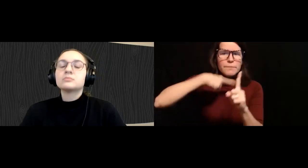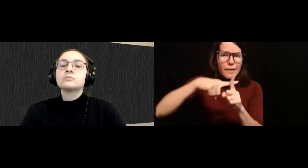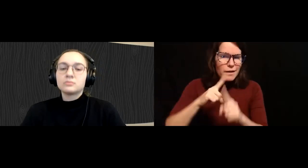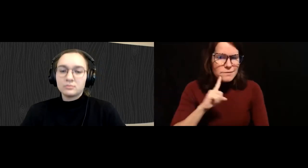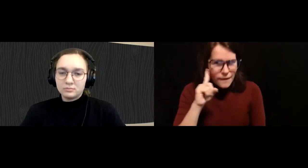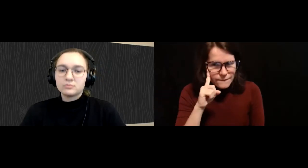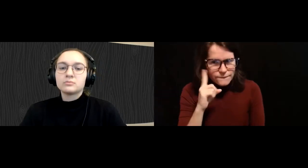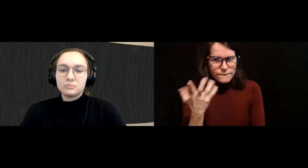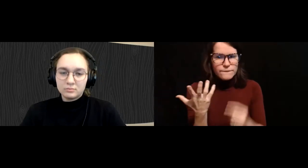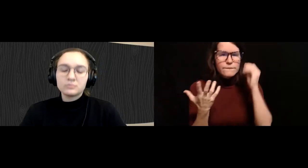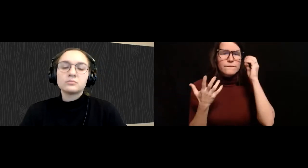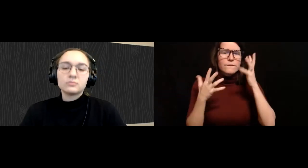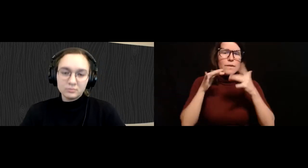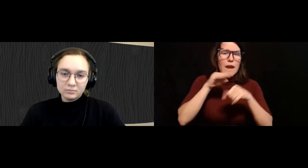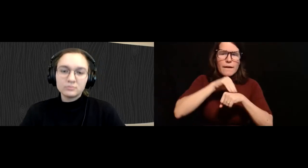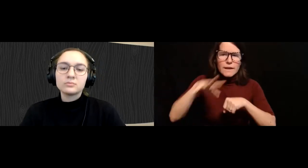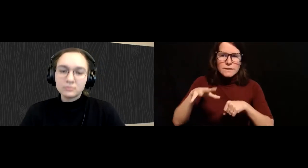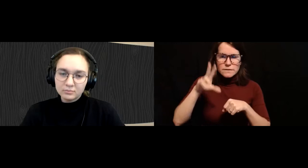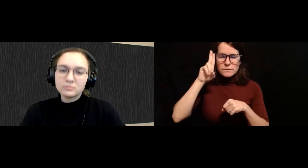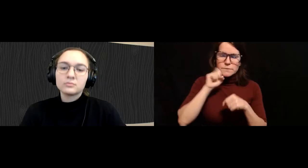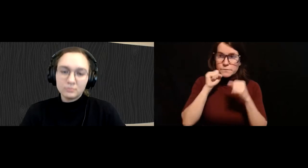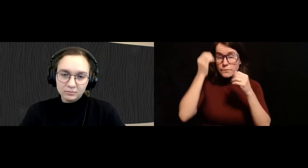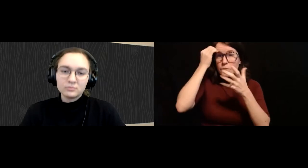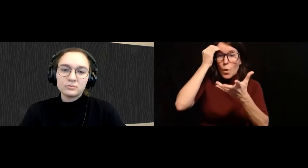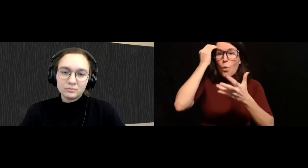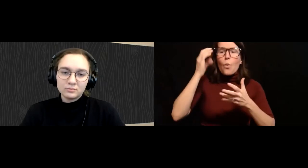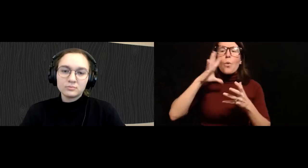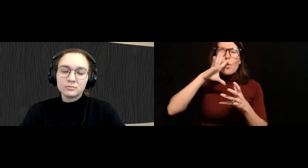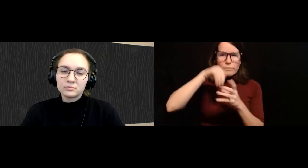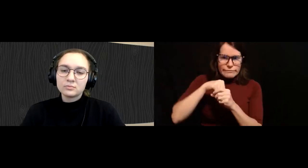It's a double whammy. So I was a deaf and Usher syndrome.